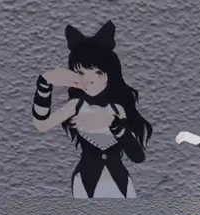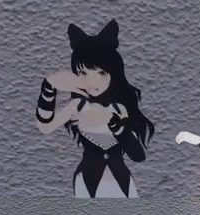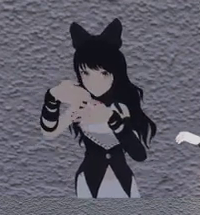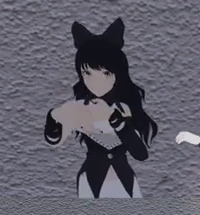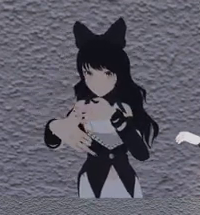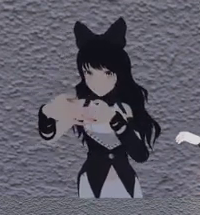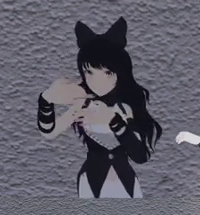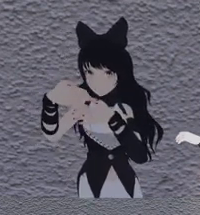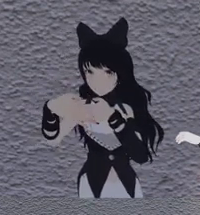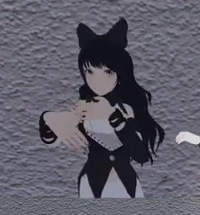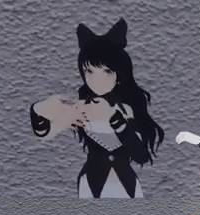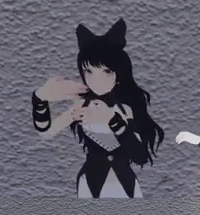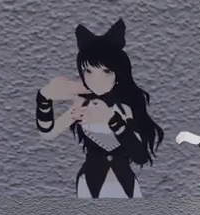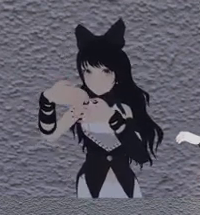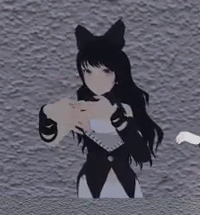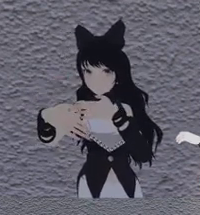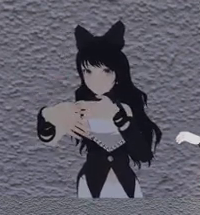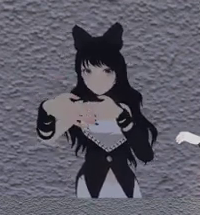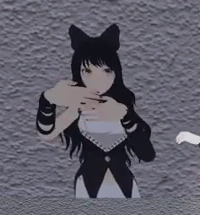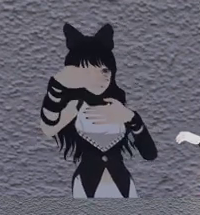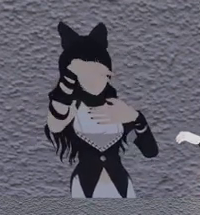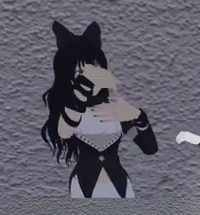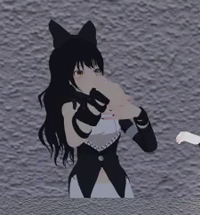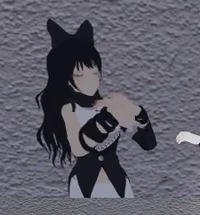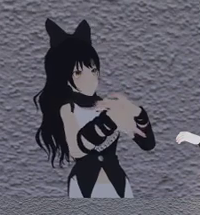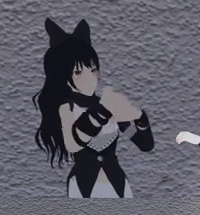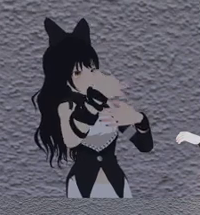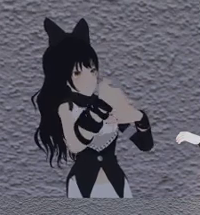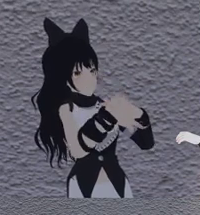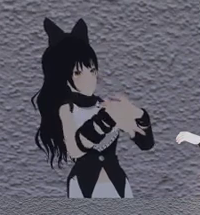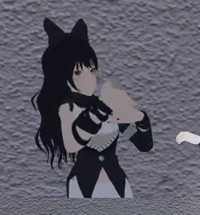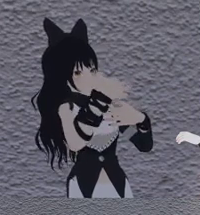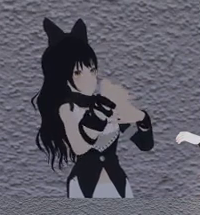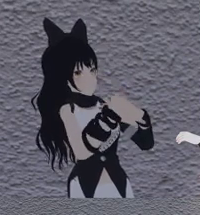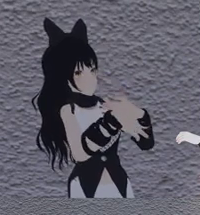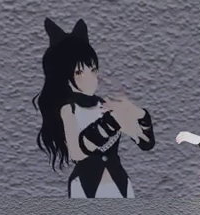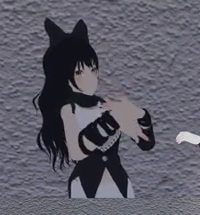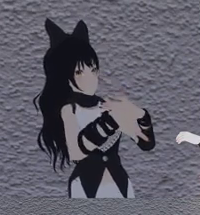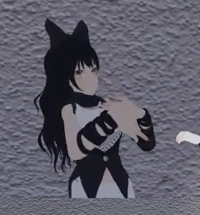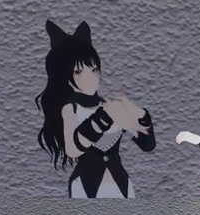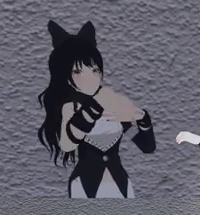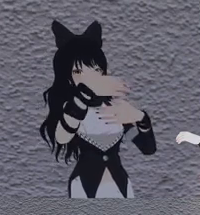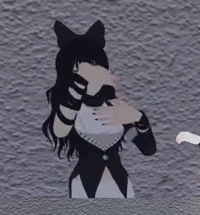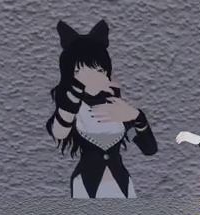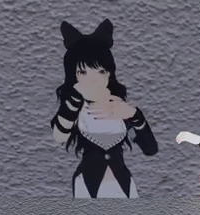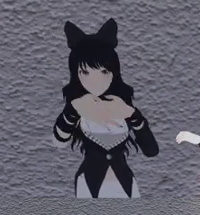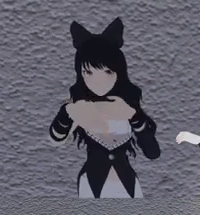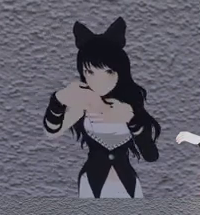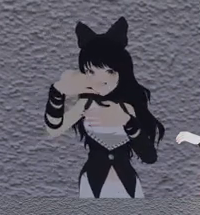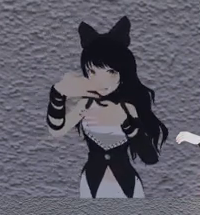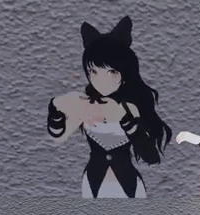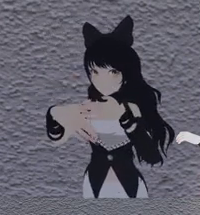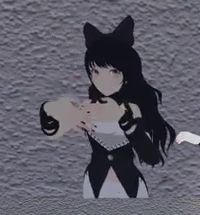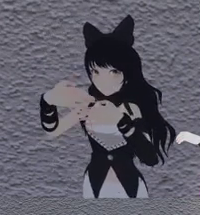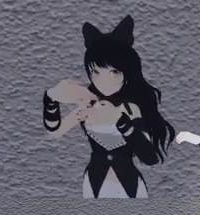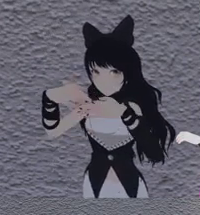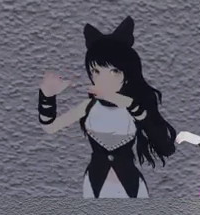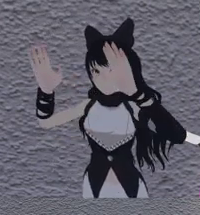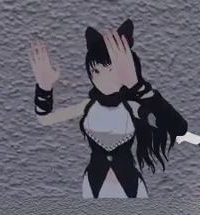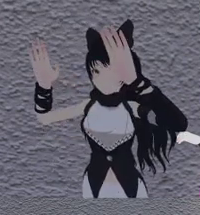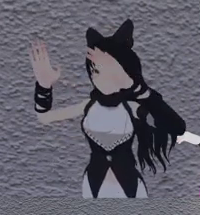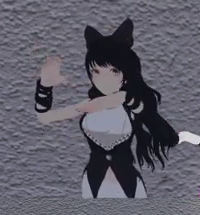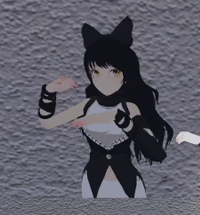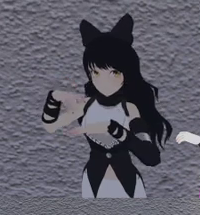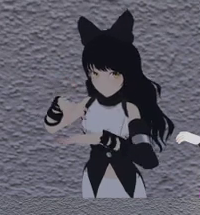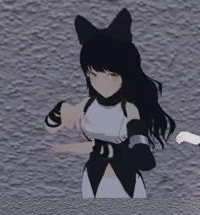And this sign, what is it? Bread. You're showing the scoring on the bread. When you take it out of the oven, it's got those lines on it.